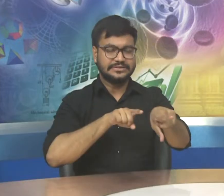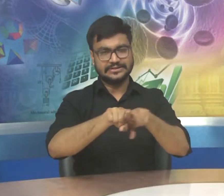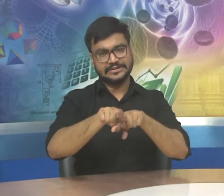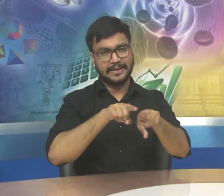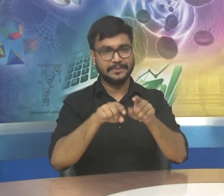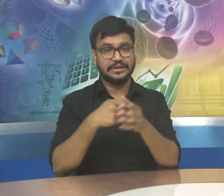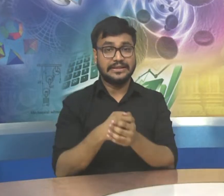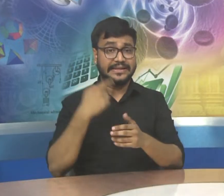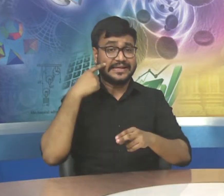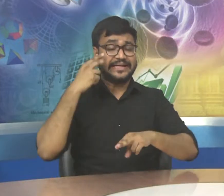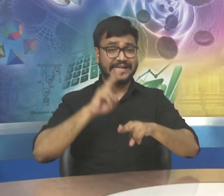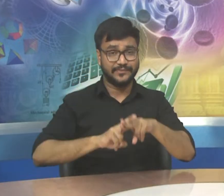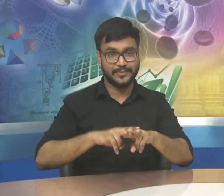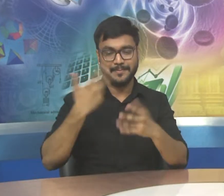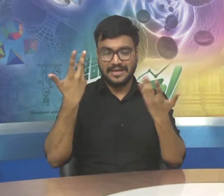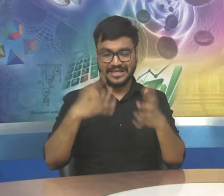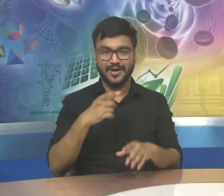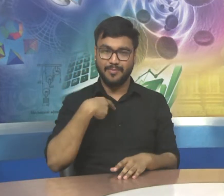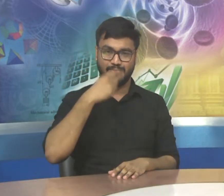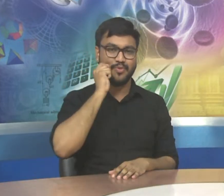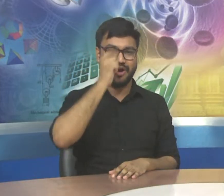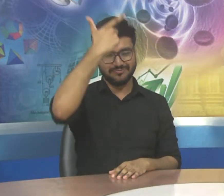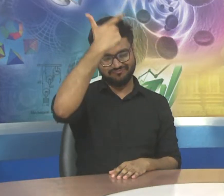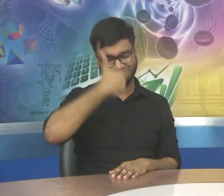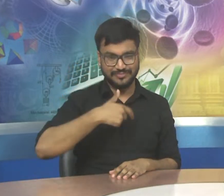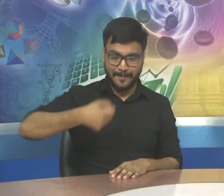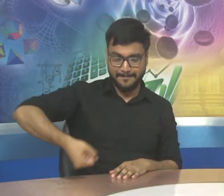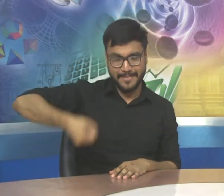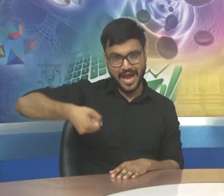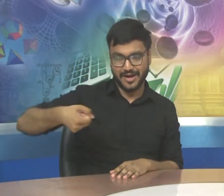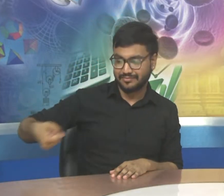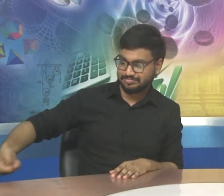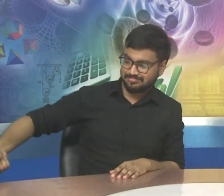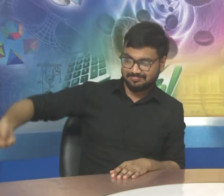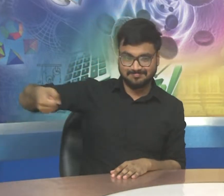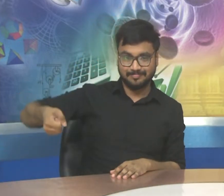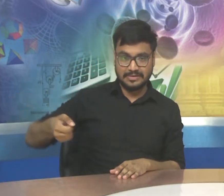For example, if you pull a bag forward,